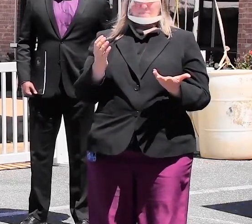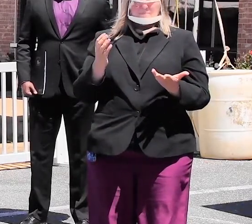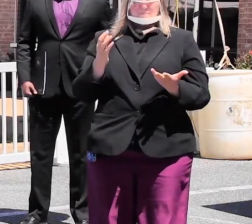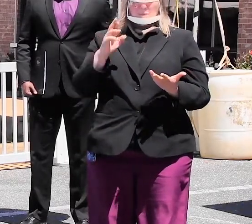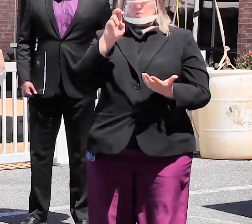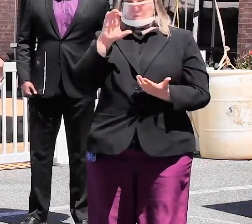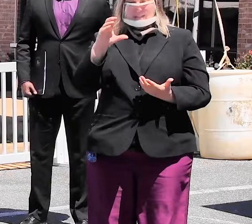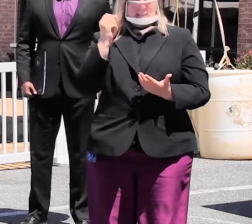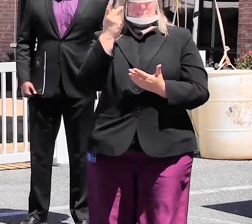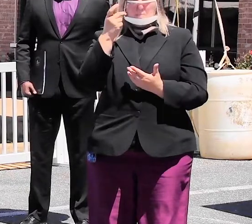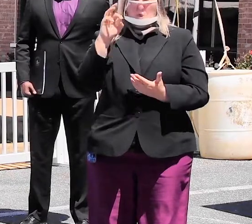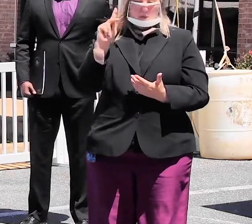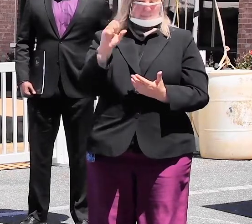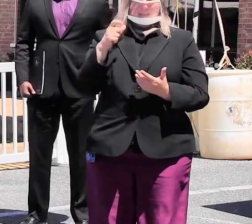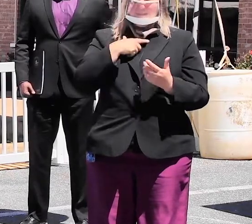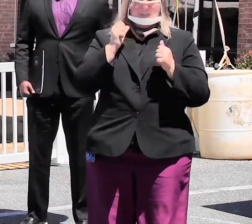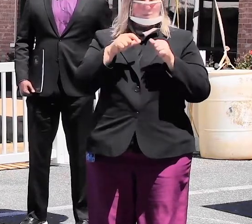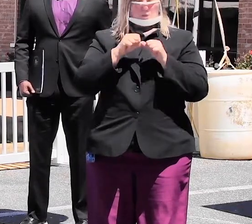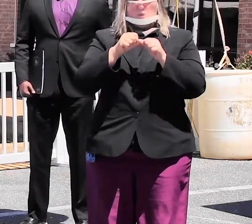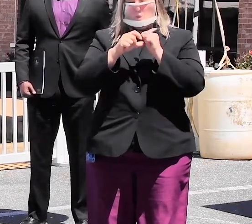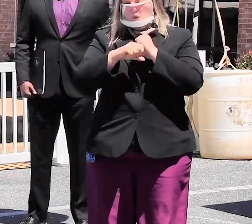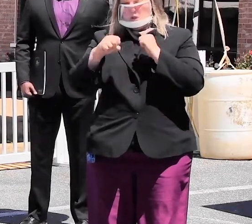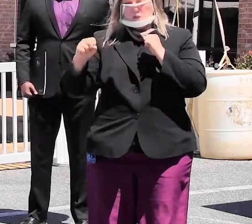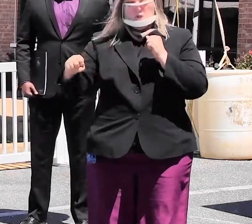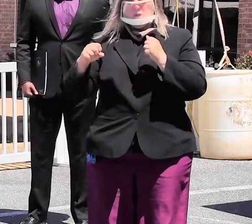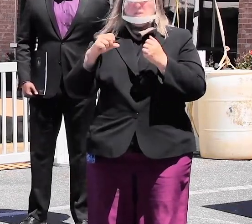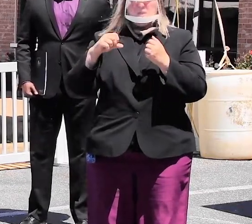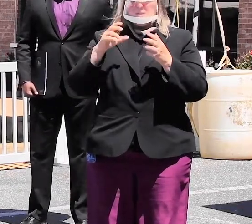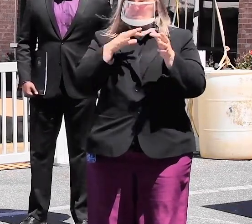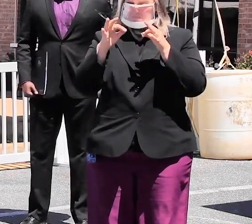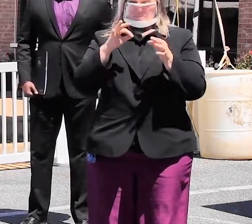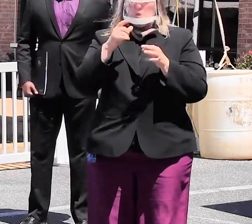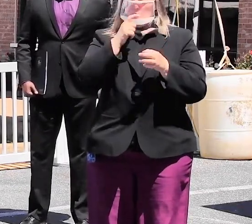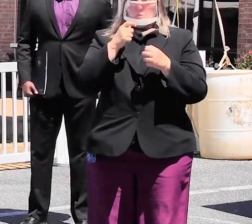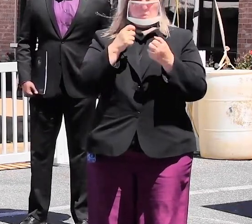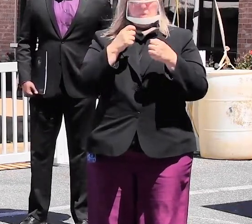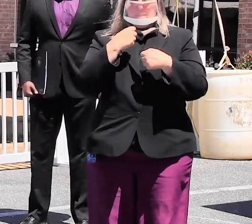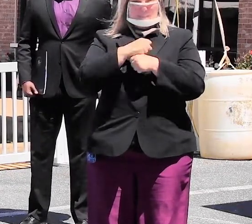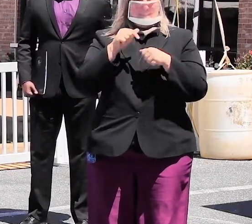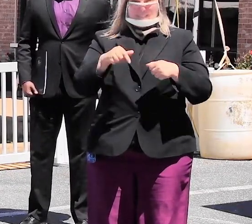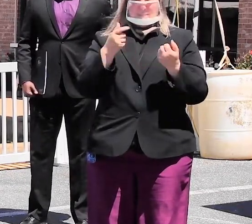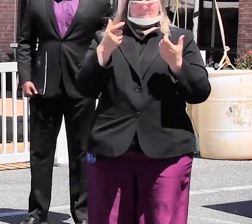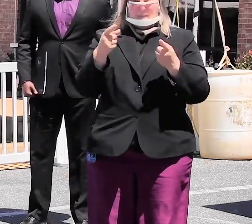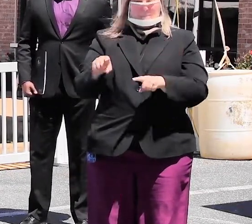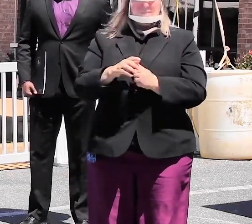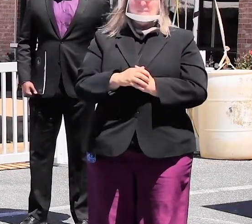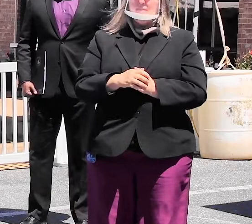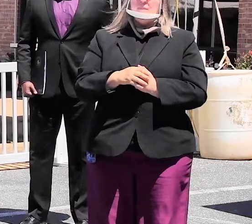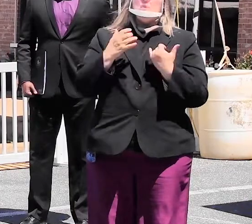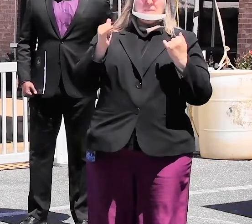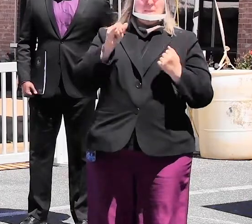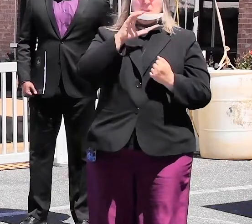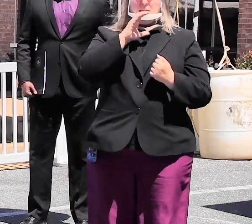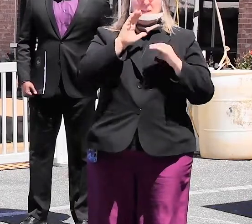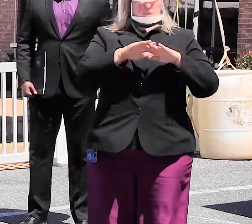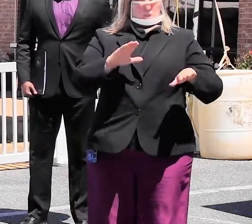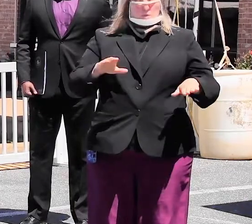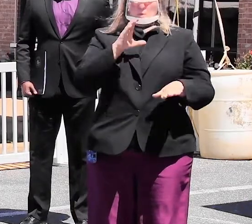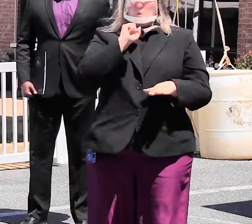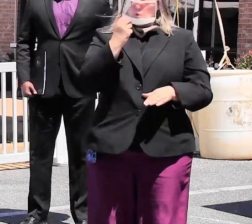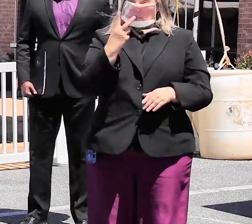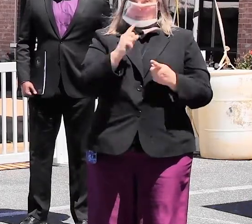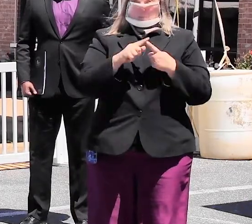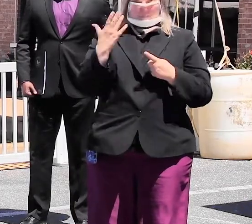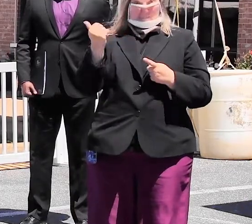Rec and Parks, and I could go on, who have made this possible. Today, our children, 12 to 15, can